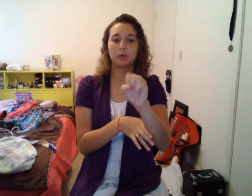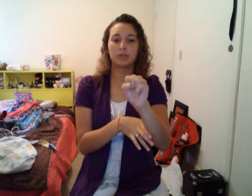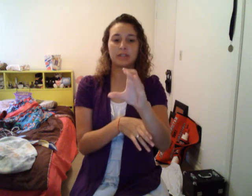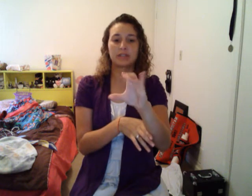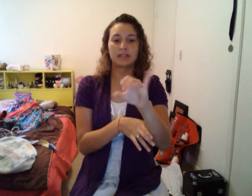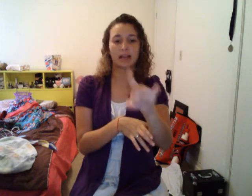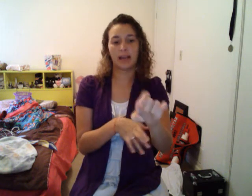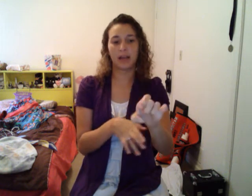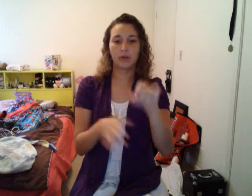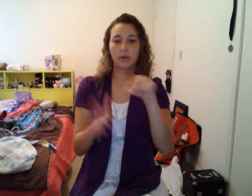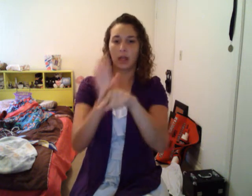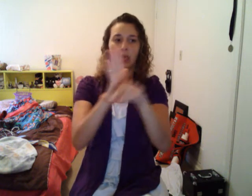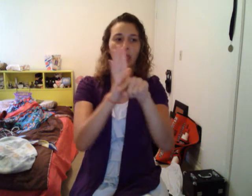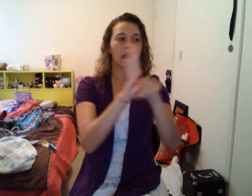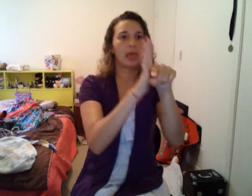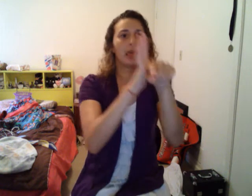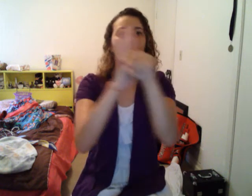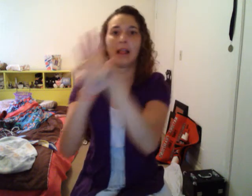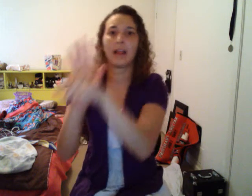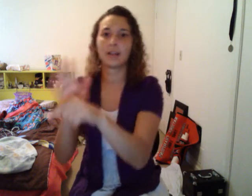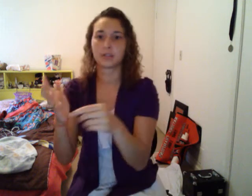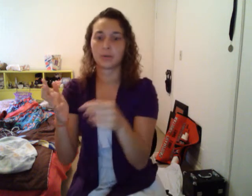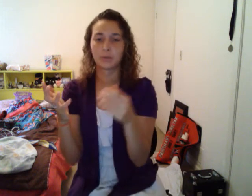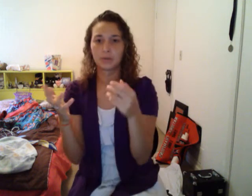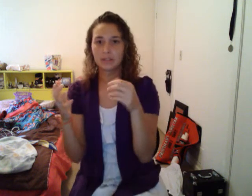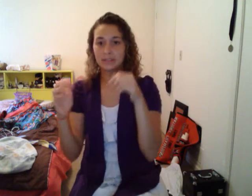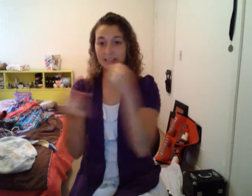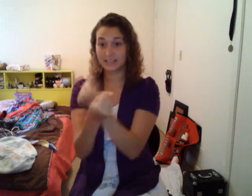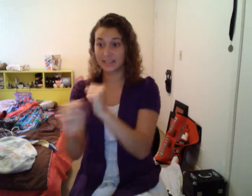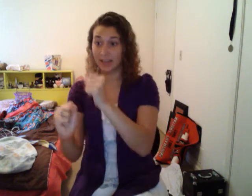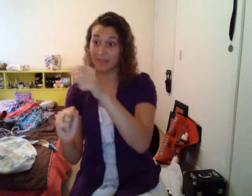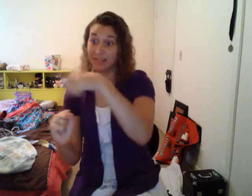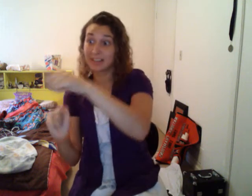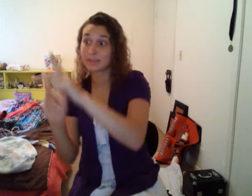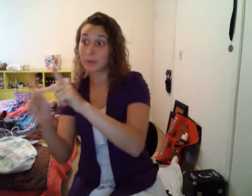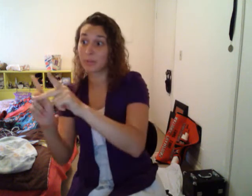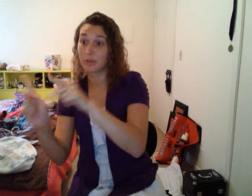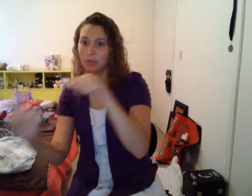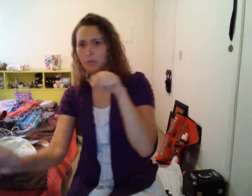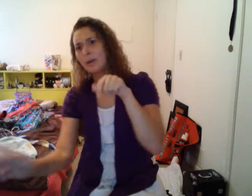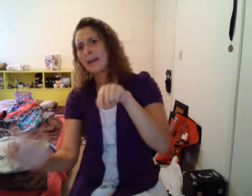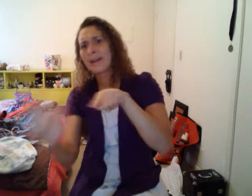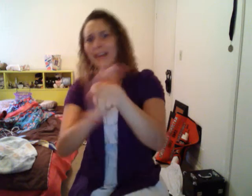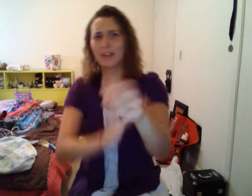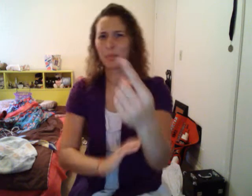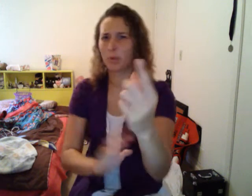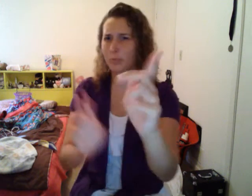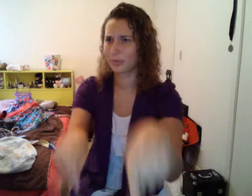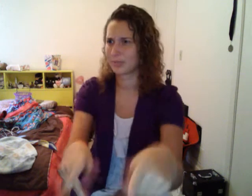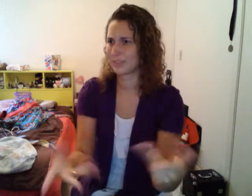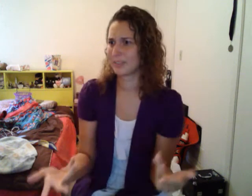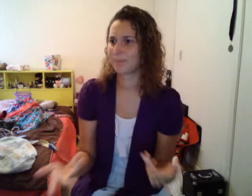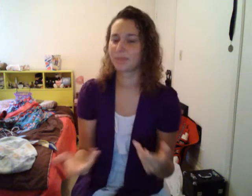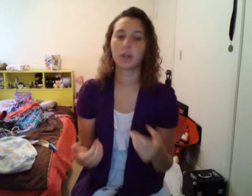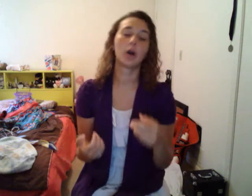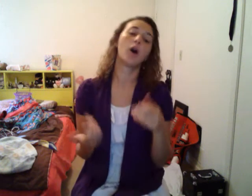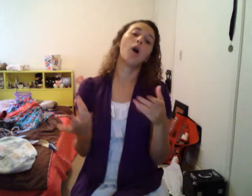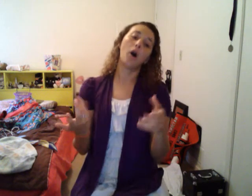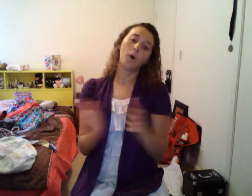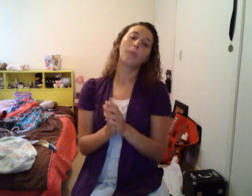type of race, you wipe out the other. So what would you do in this case? You would, to avoid